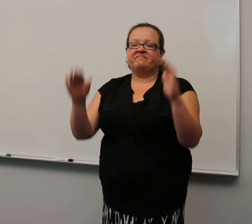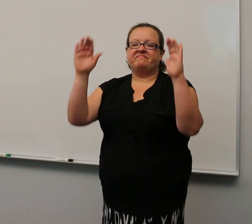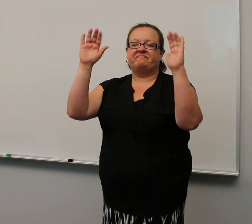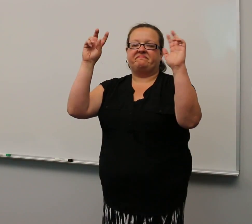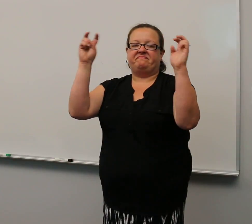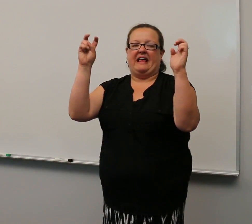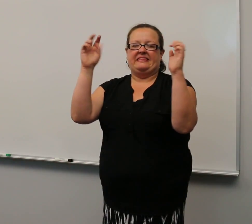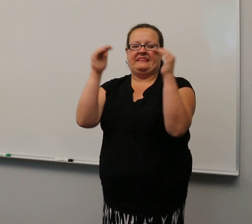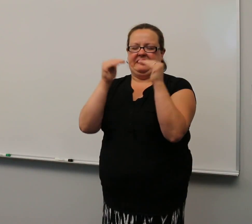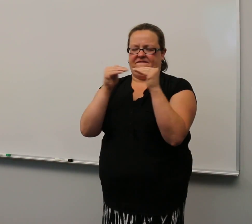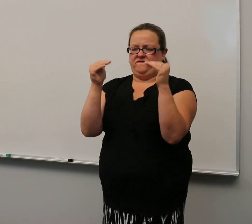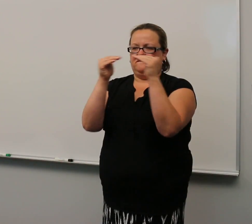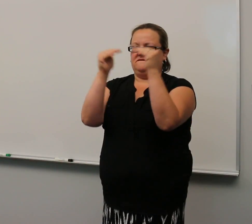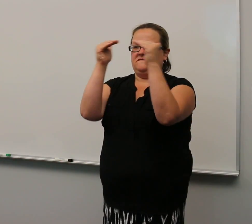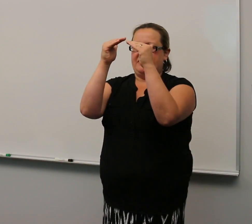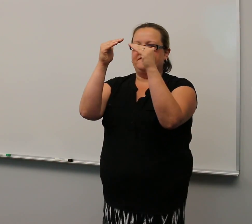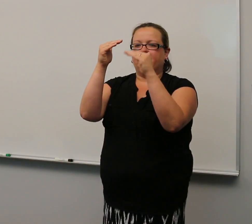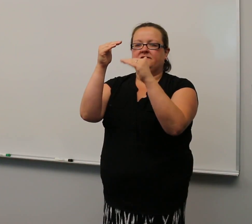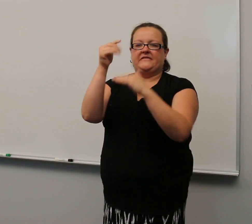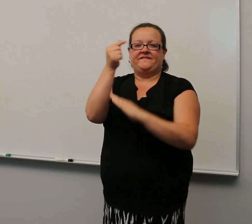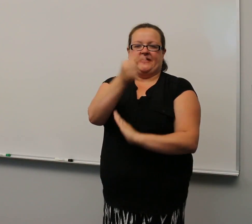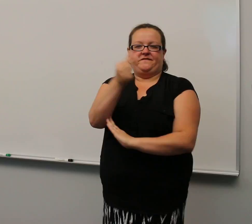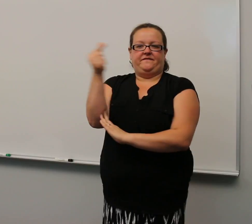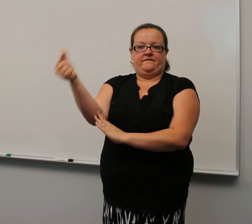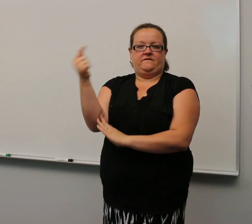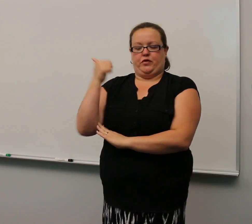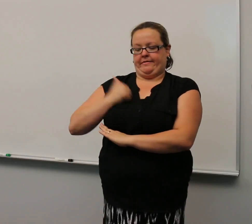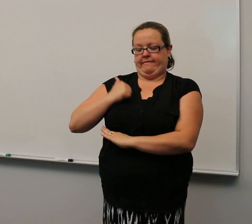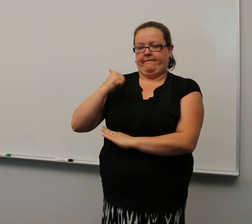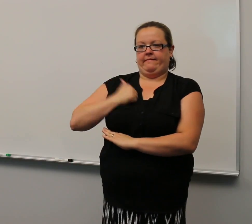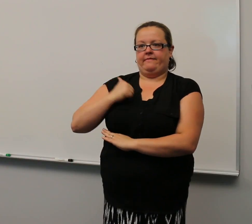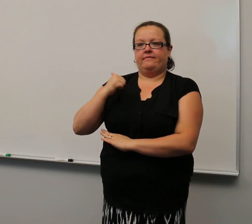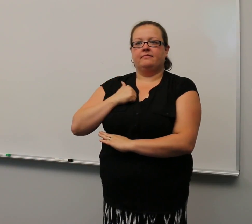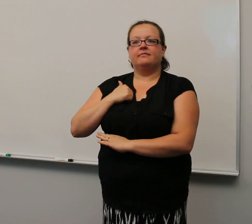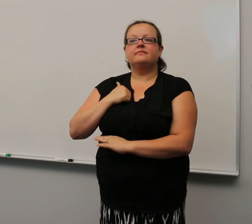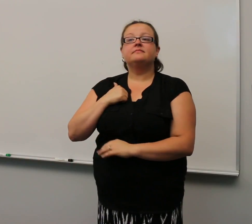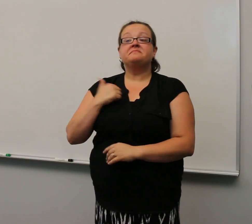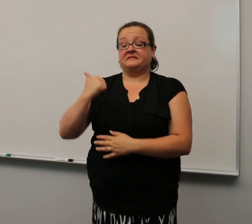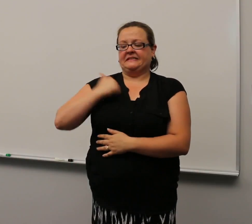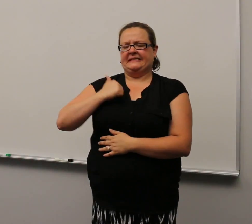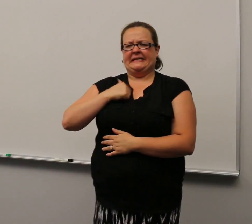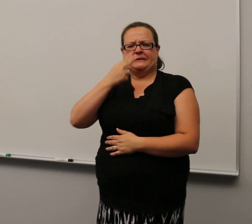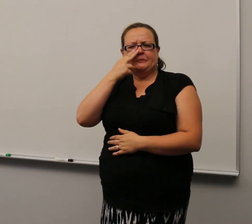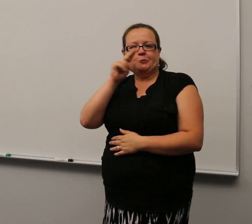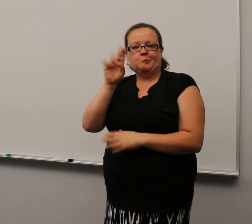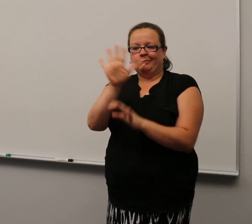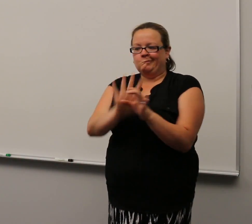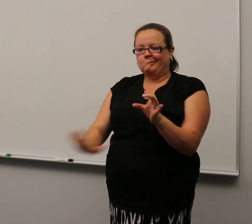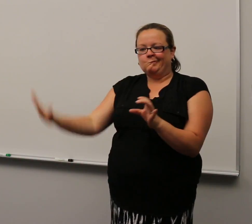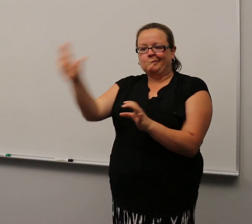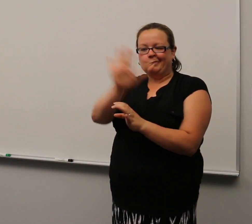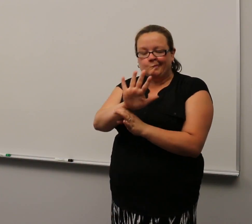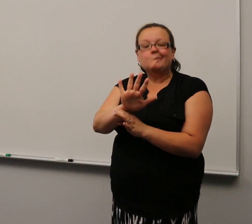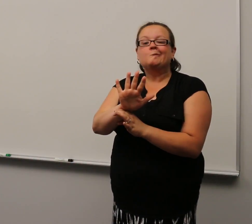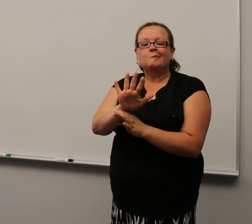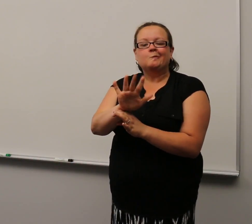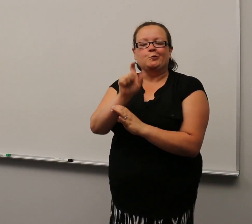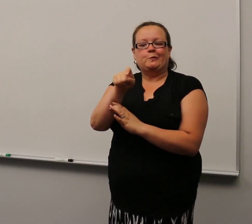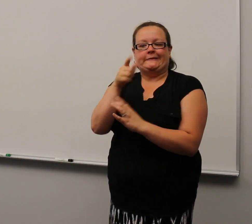each country, and each community has its own unique needs and interests. To serve Canadians most effectively, the government is split